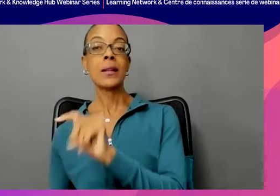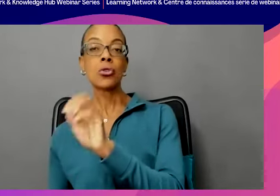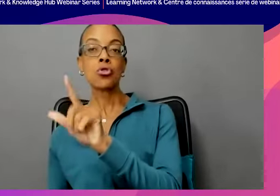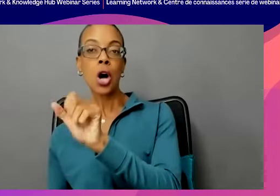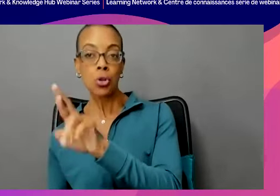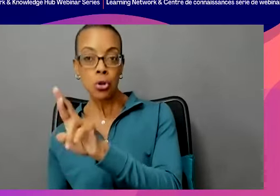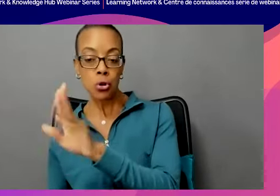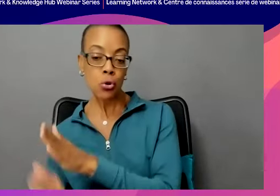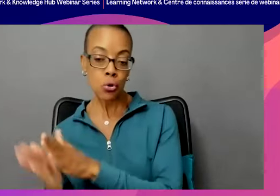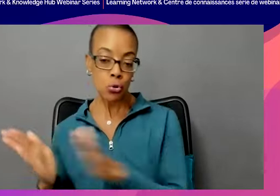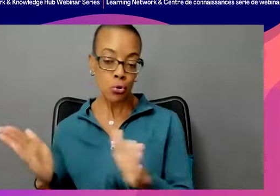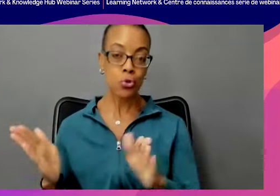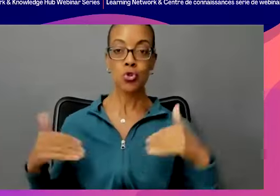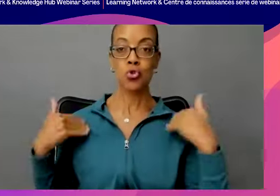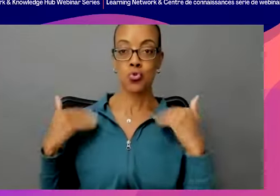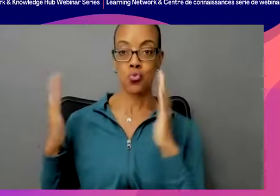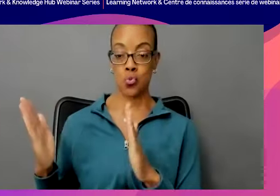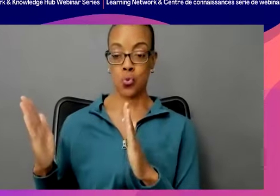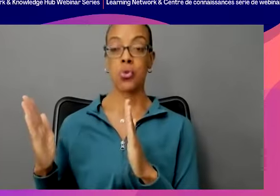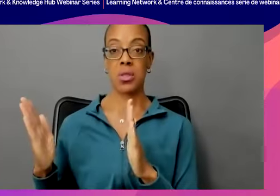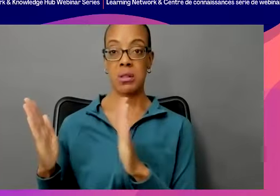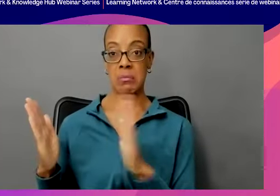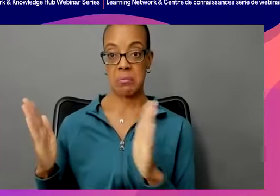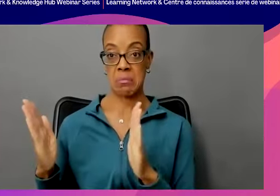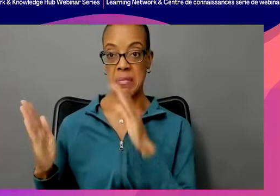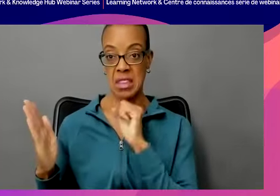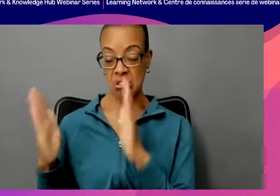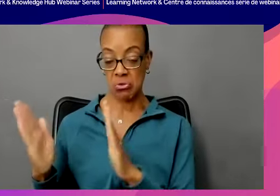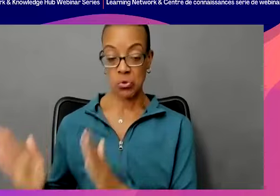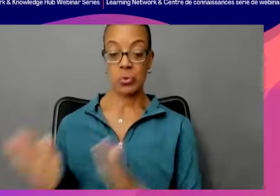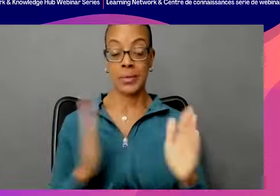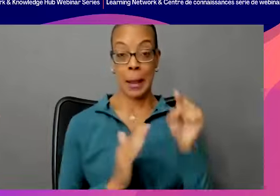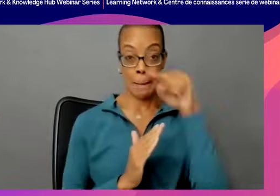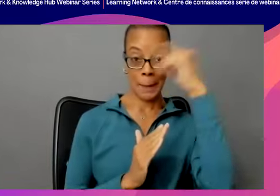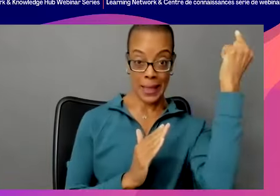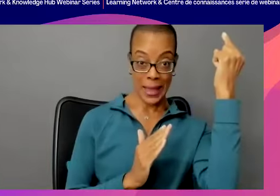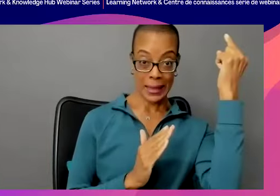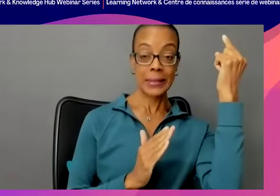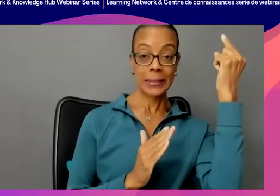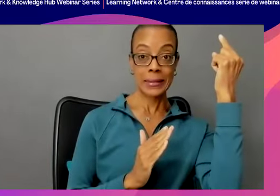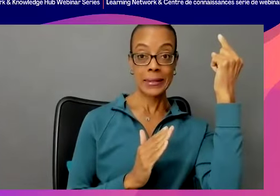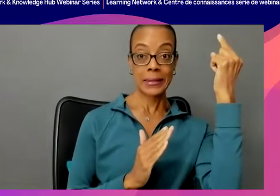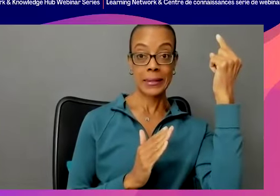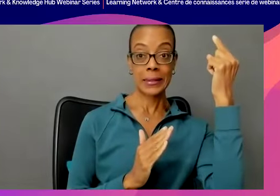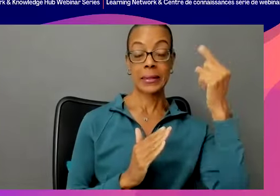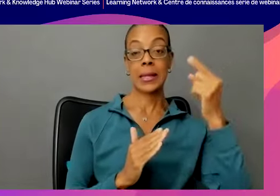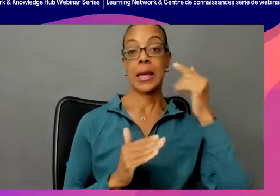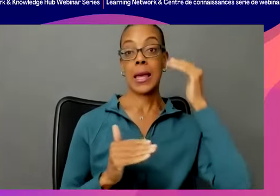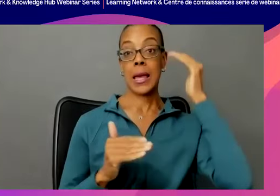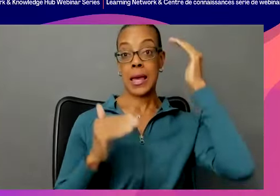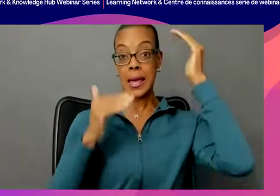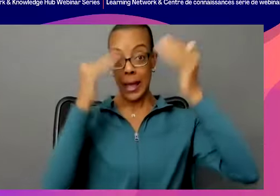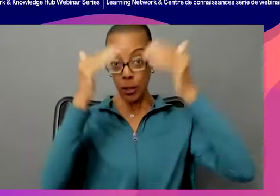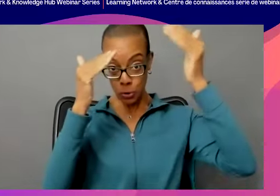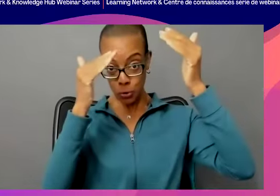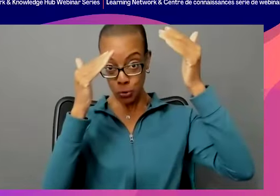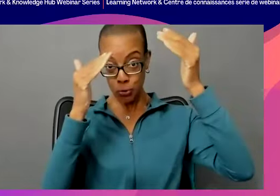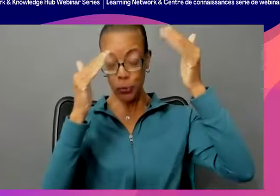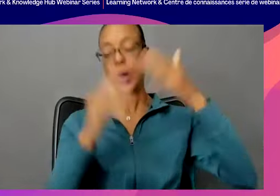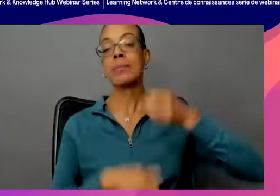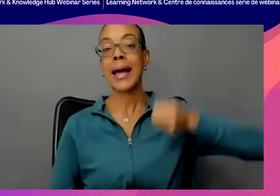go into the black, the people that are represented there are elders to death, and